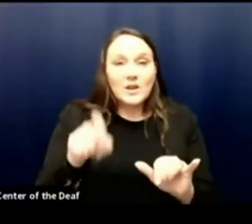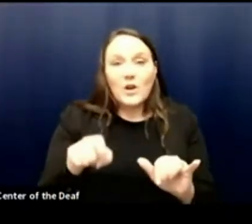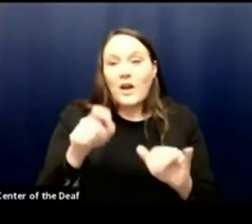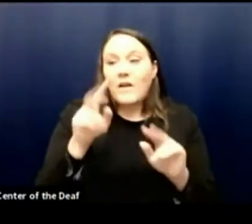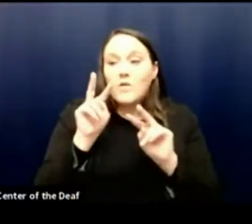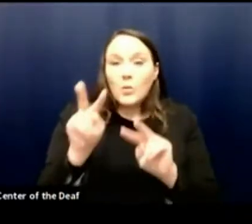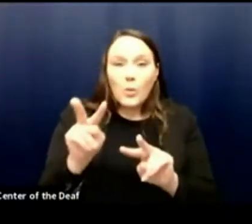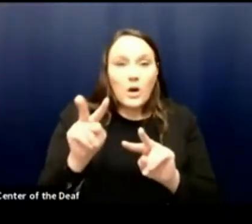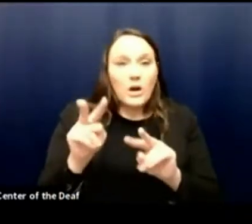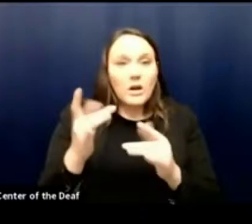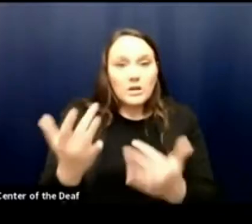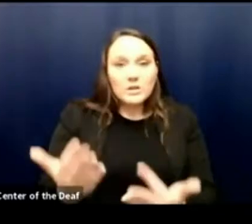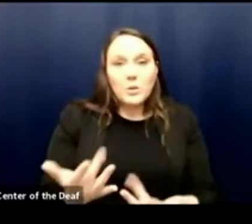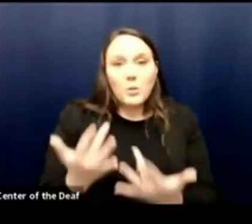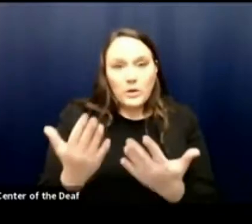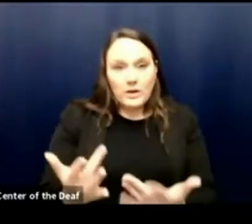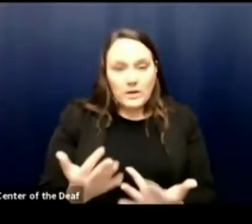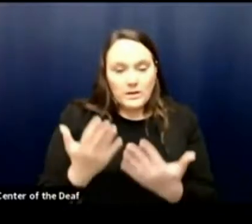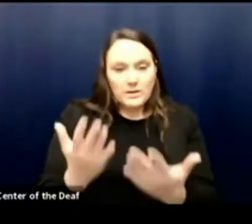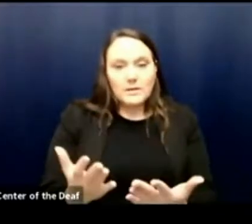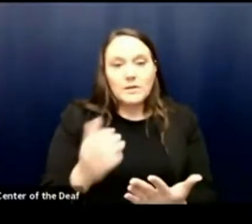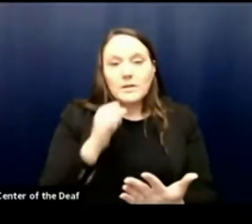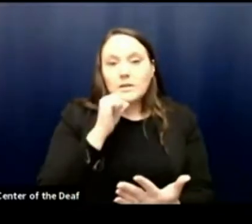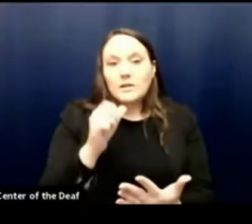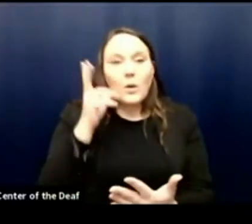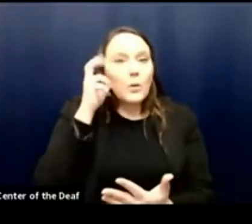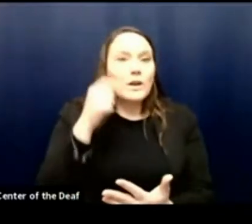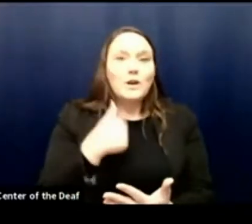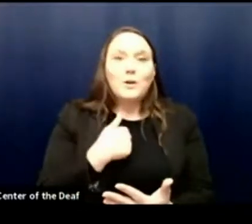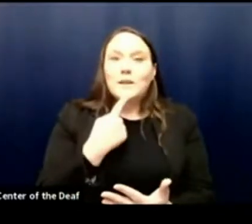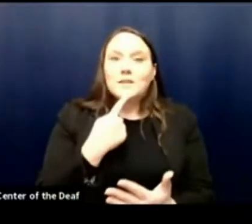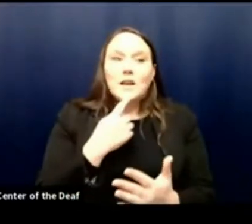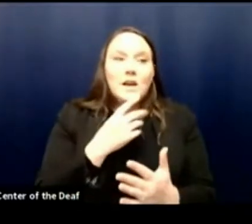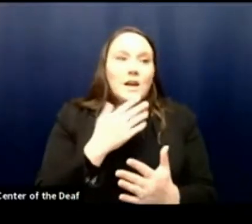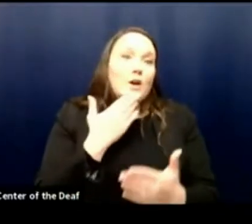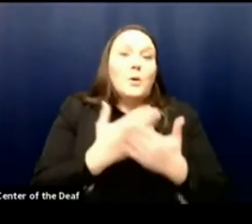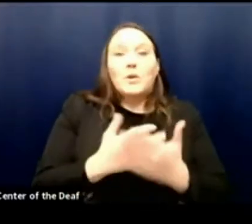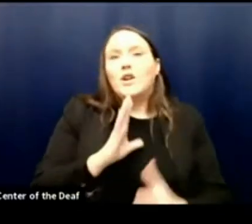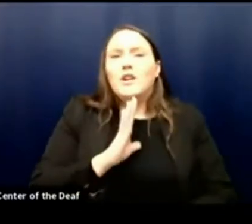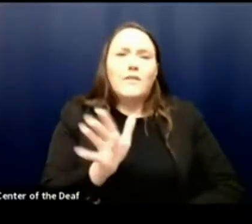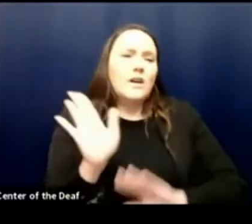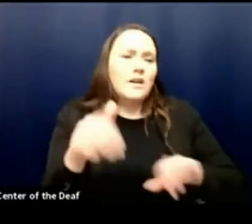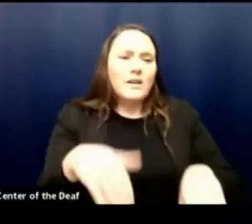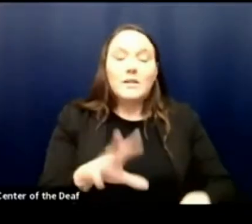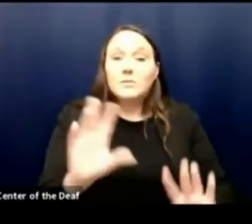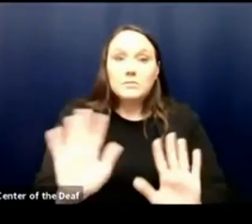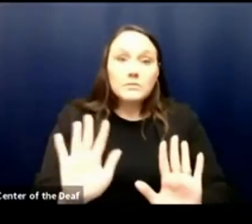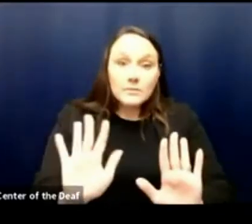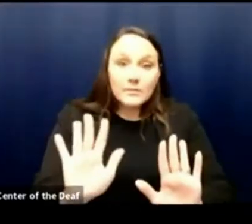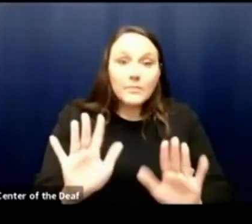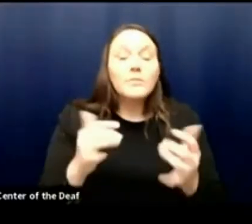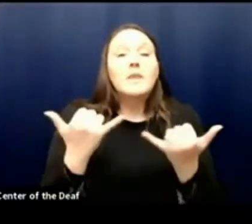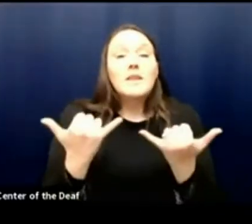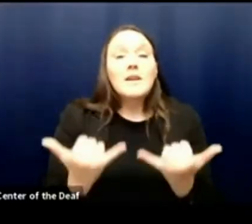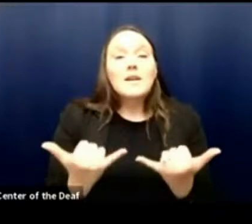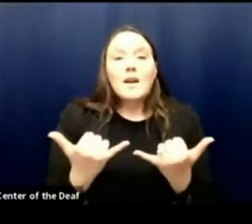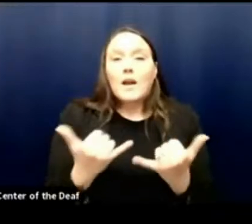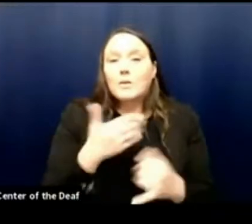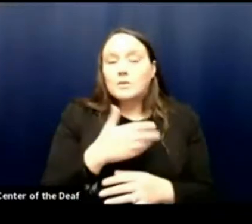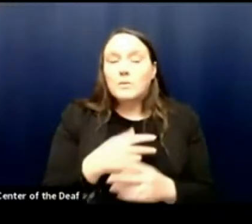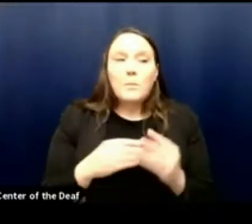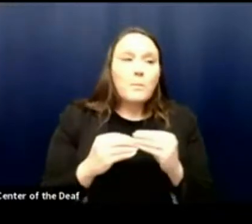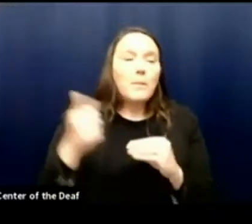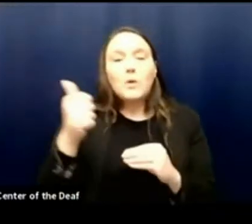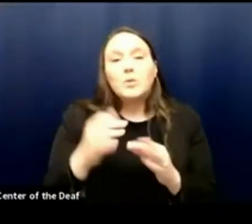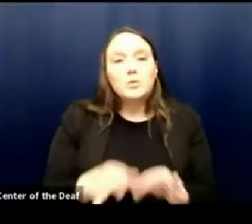please do not hear me saying we're good. Stop practicing the 5 core actions. Now, more than ever, is time to